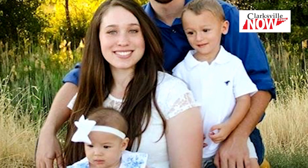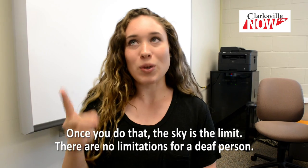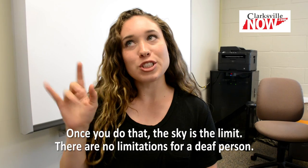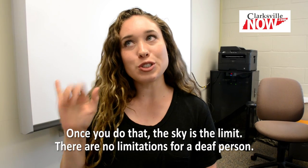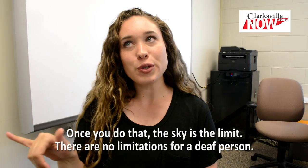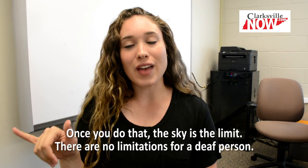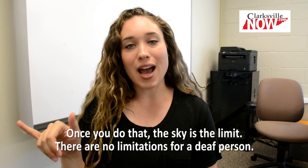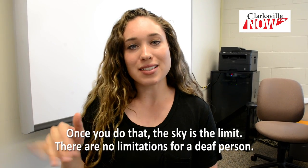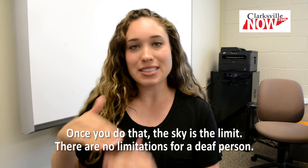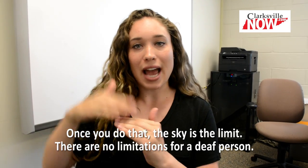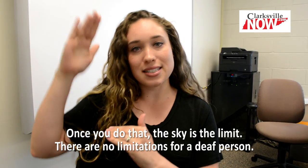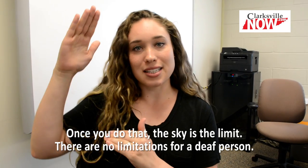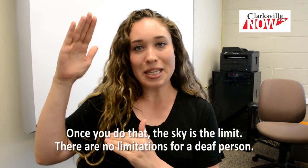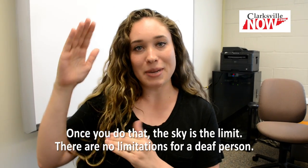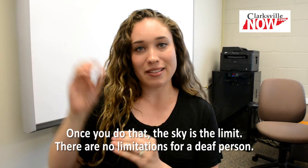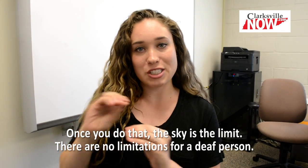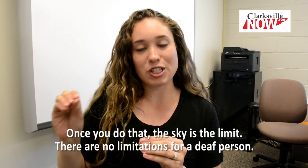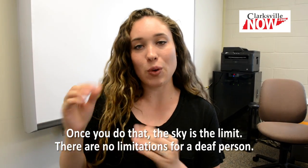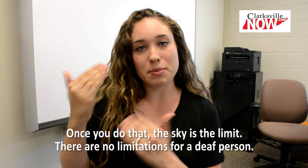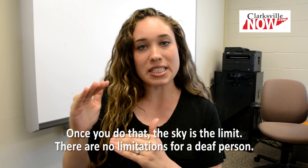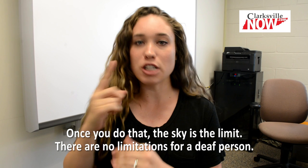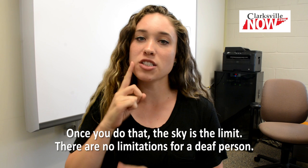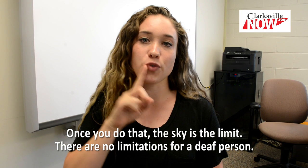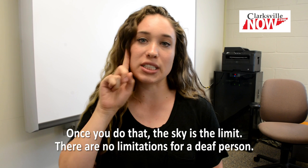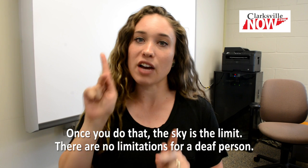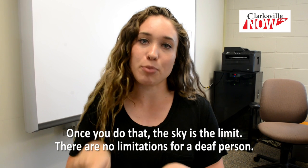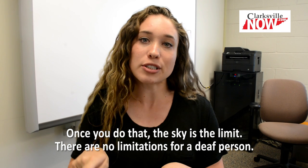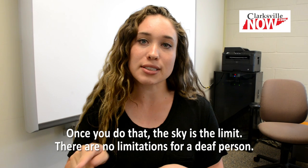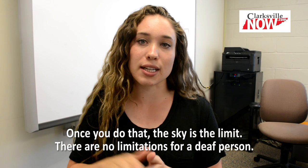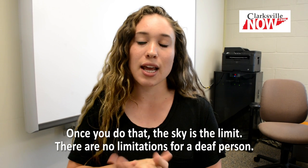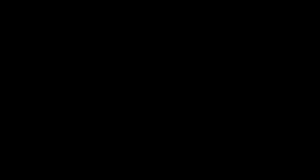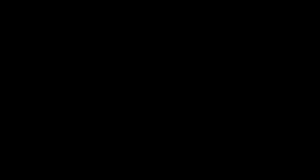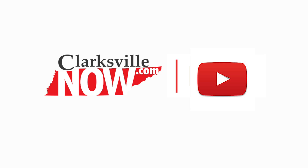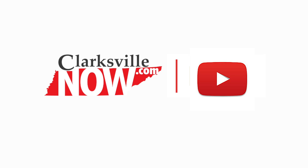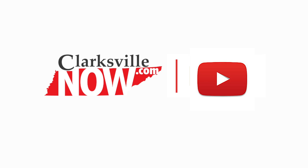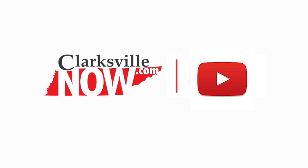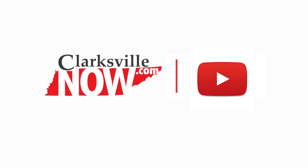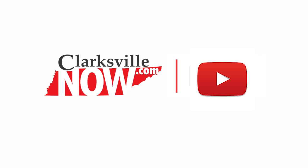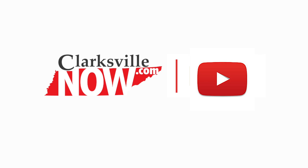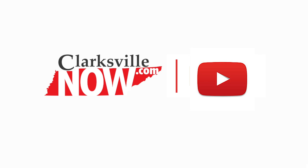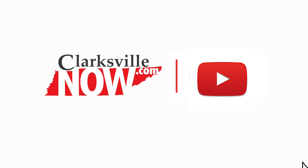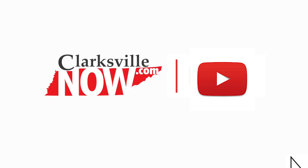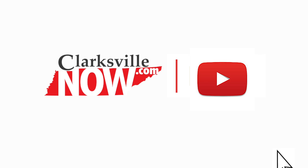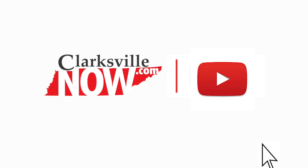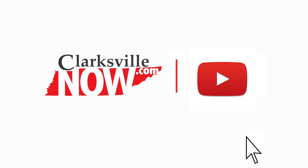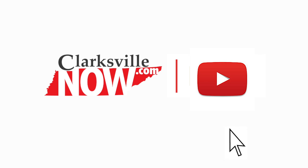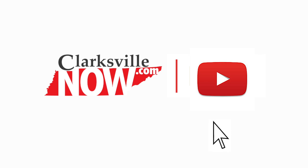Once you do that, the sky is the limit. There's no limitation for a deaf person. For more videos, visit Clarksville